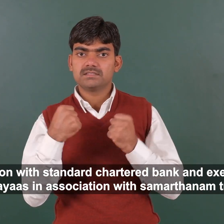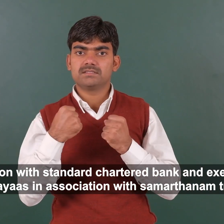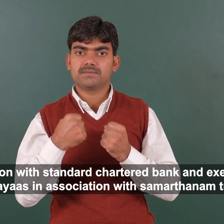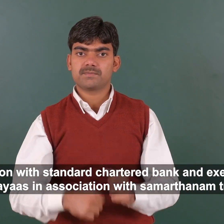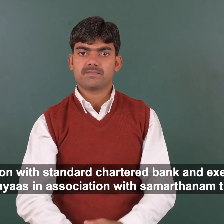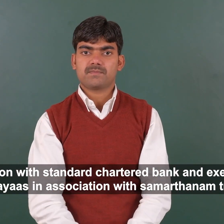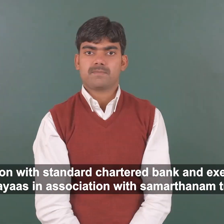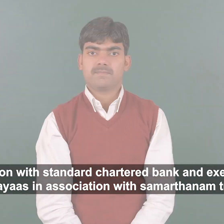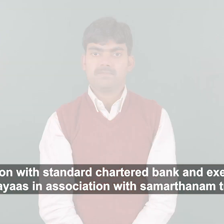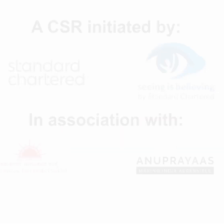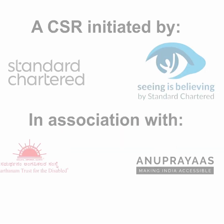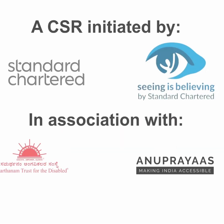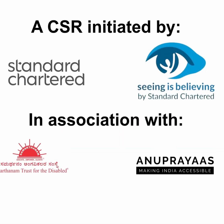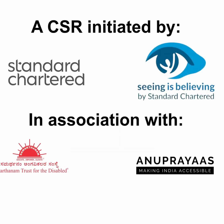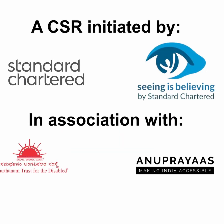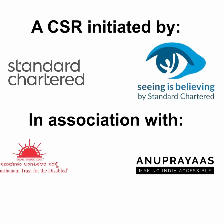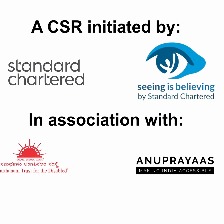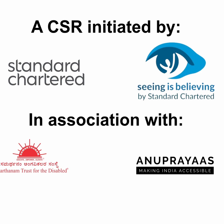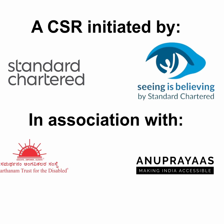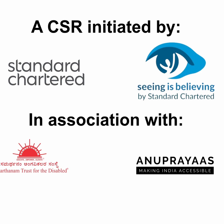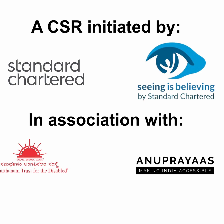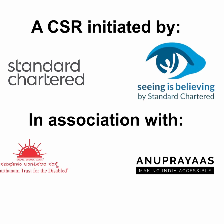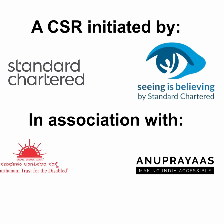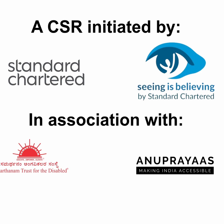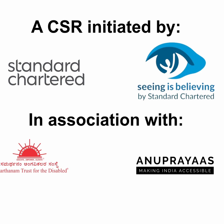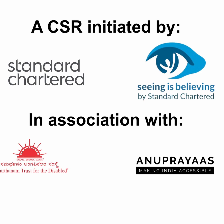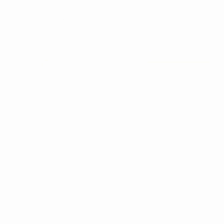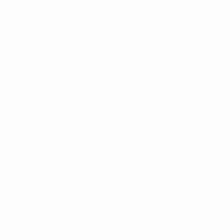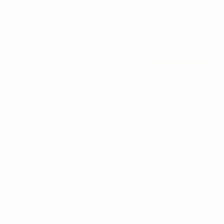with Samarthanam Trust.